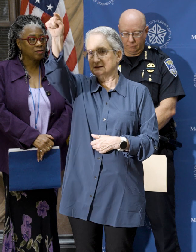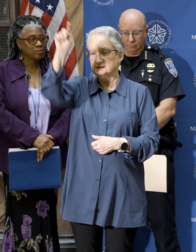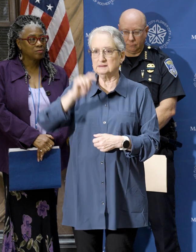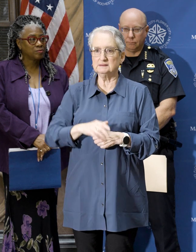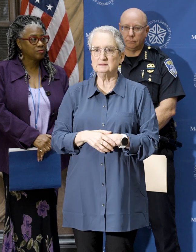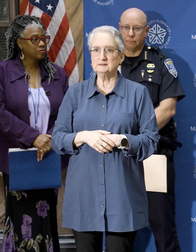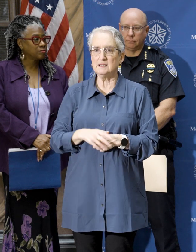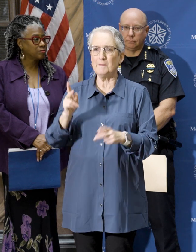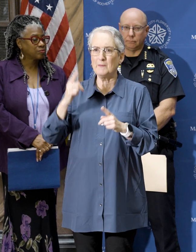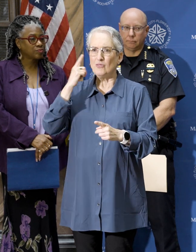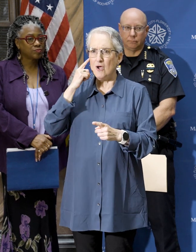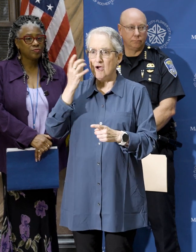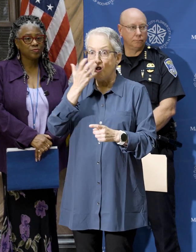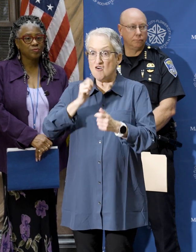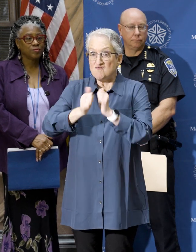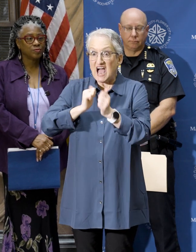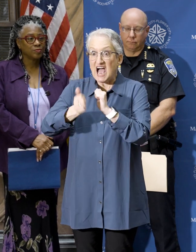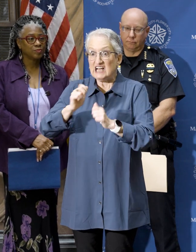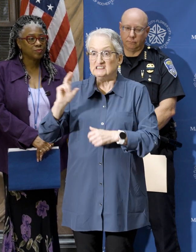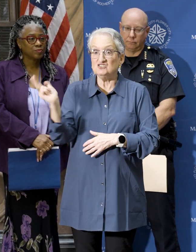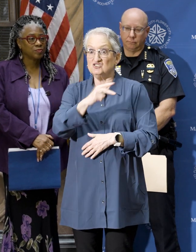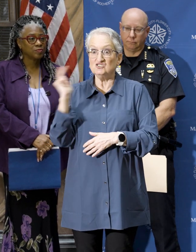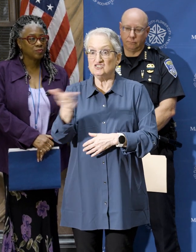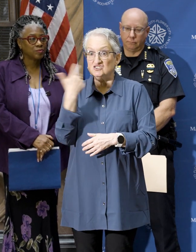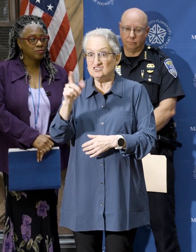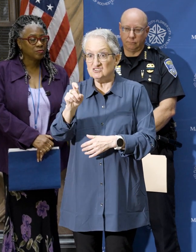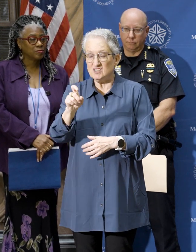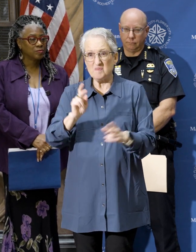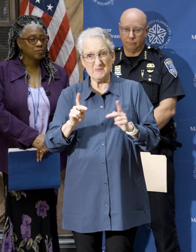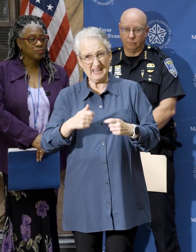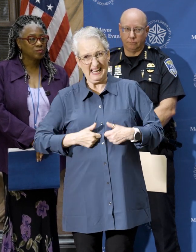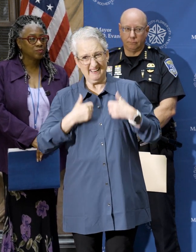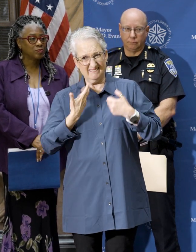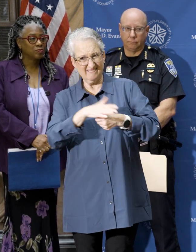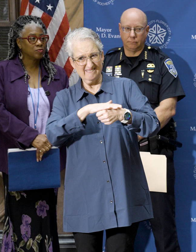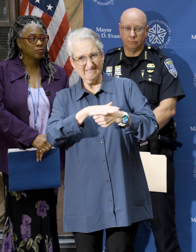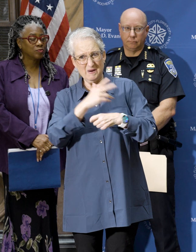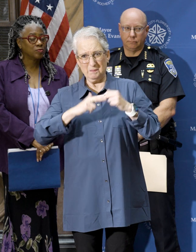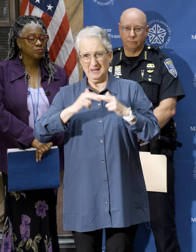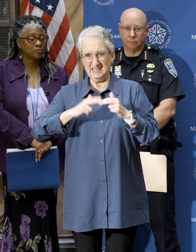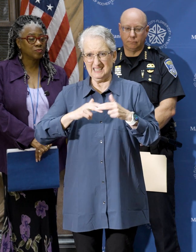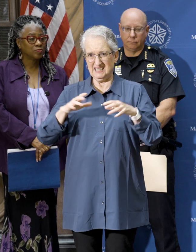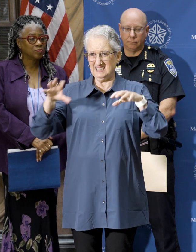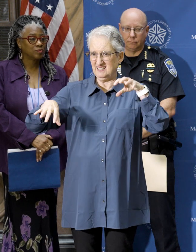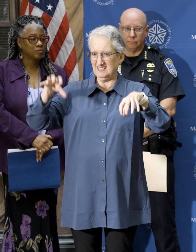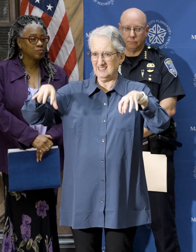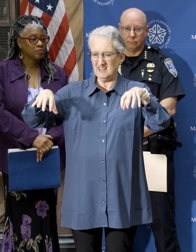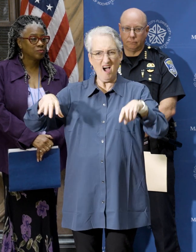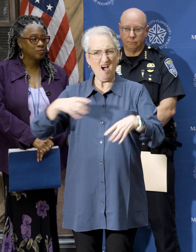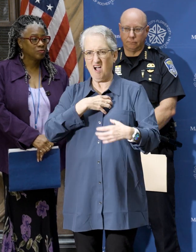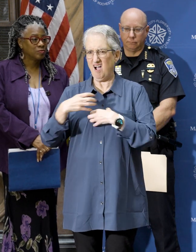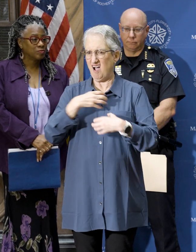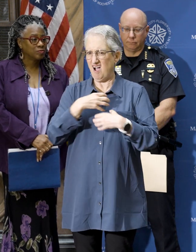tons of complaints of people thinking they could drag race around Parcel 5, which is a jewel in our community. So we made